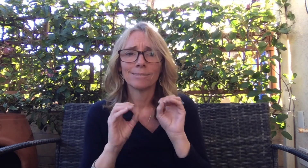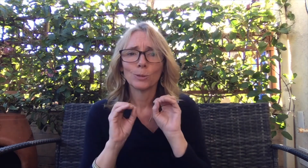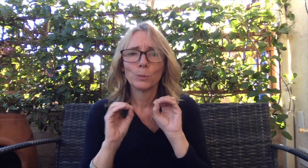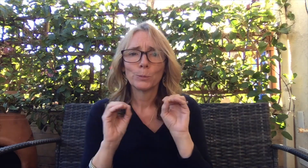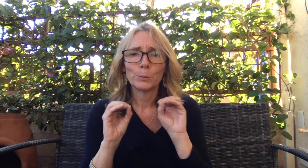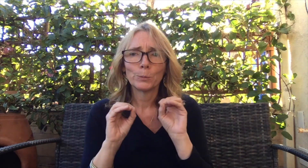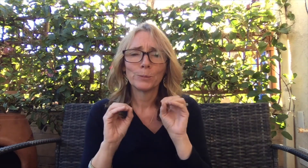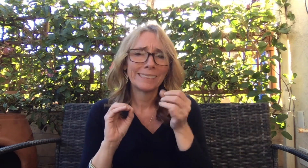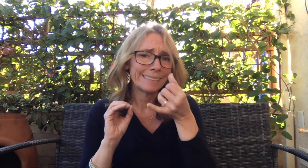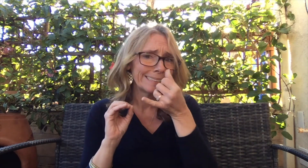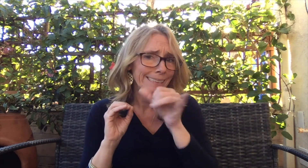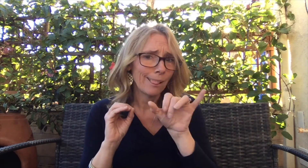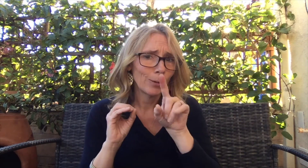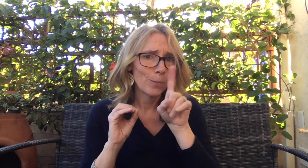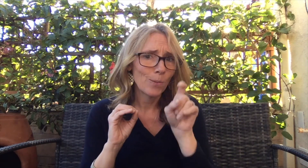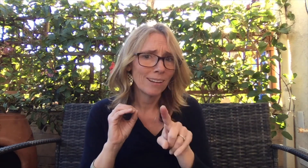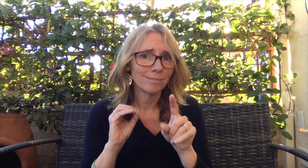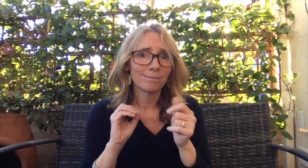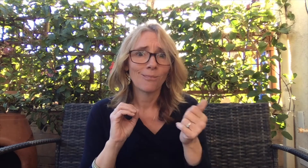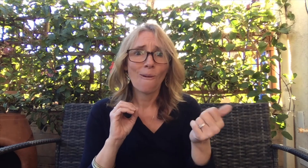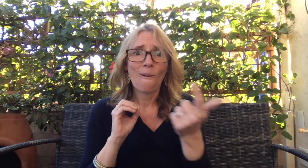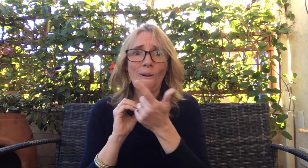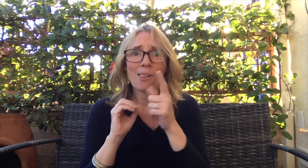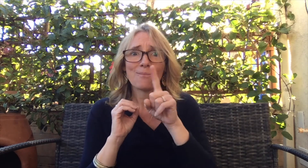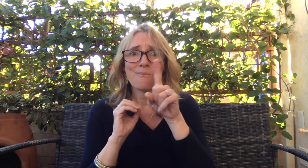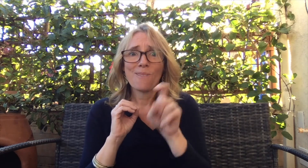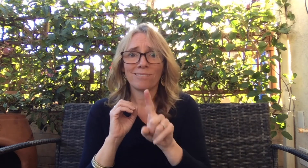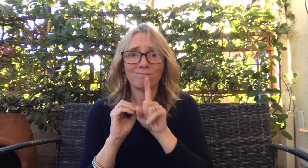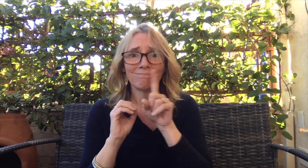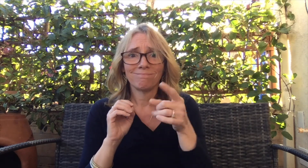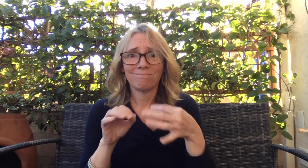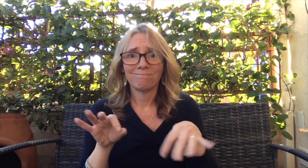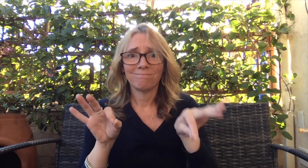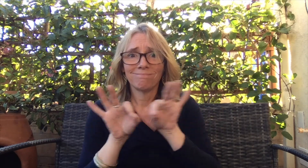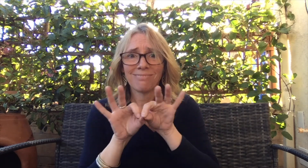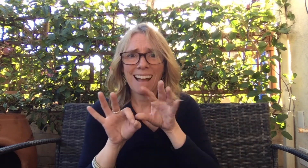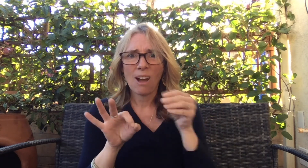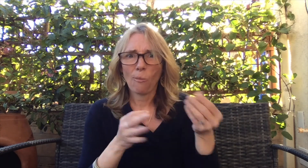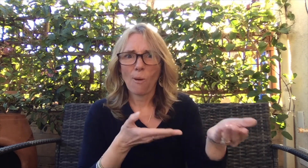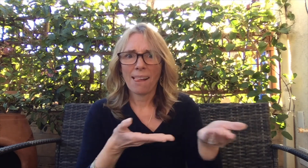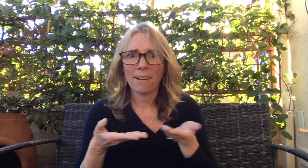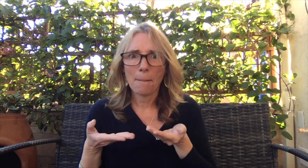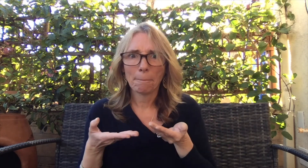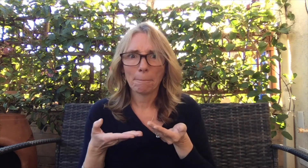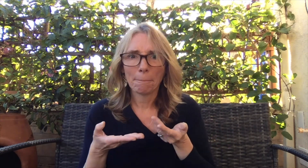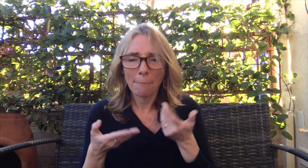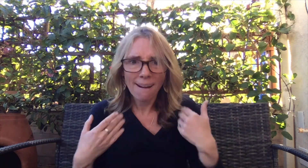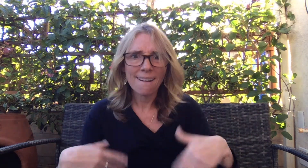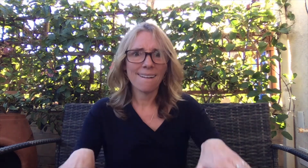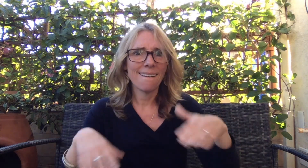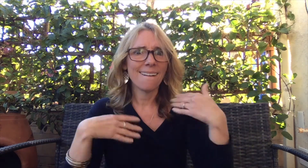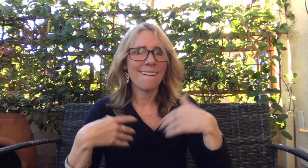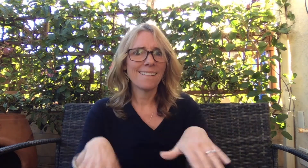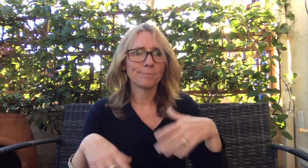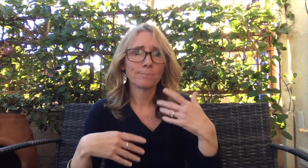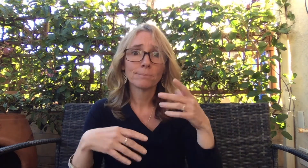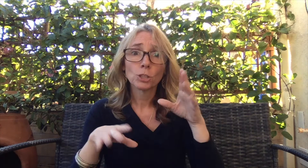questions. Encourage your child to ask any and all questions. There are no silly questions, right? They're